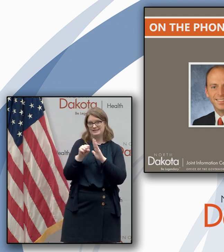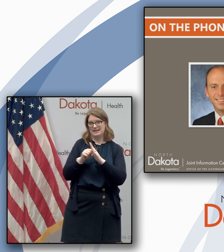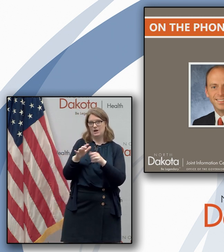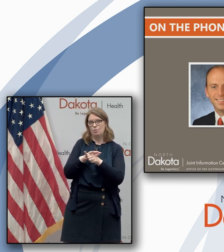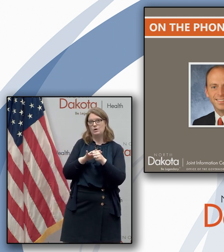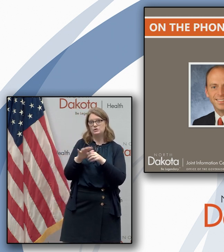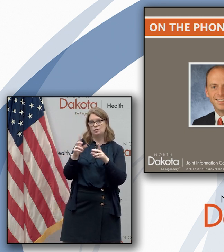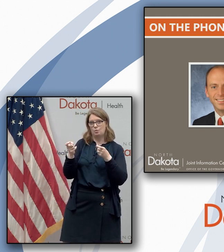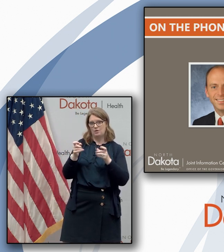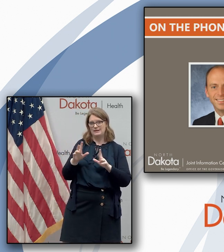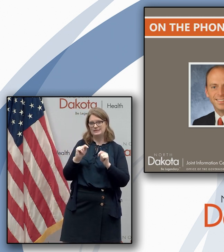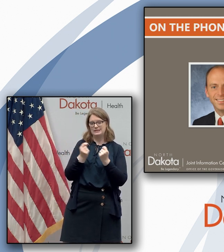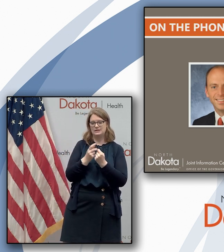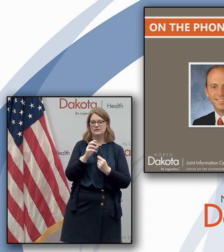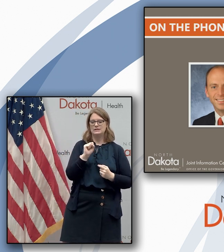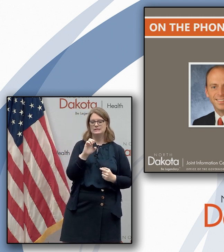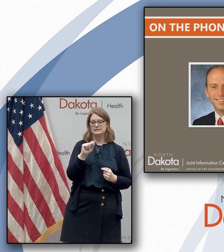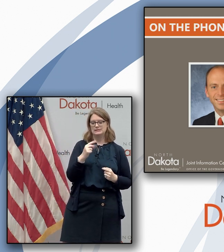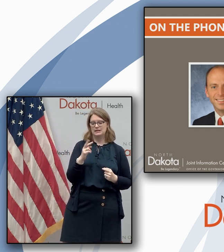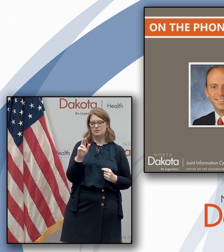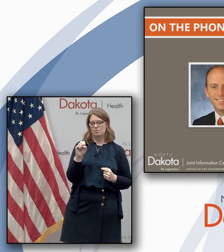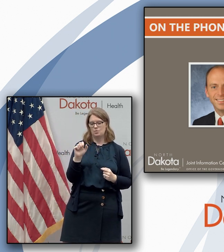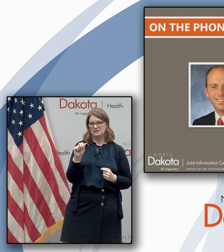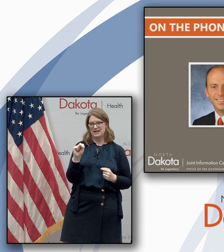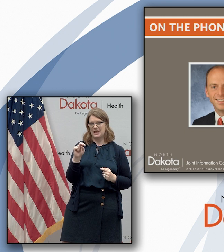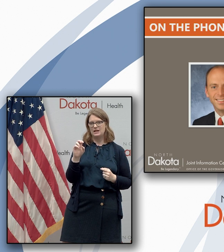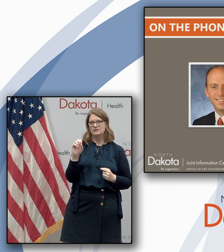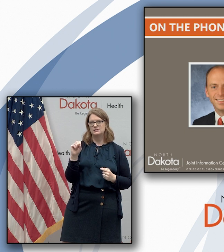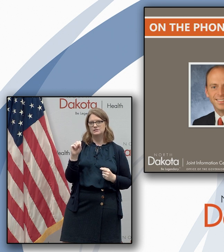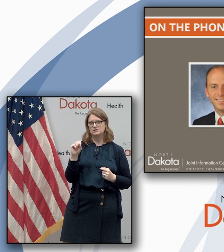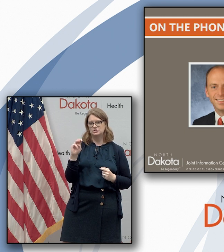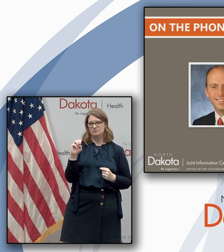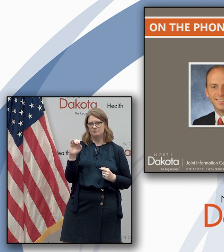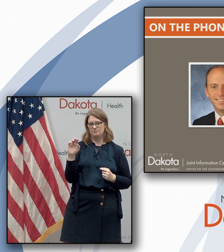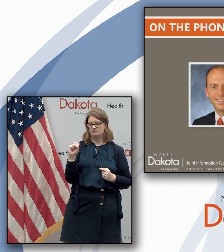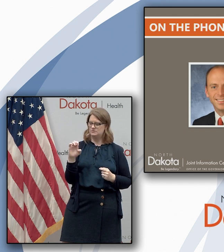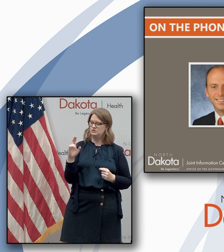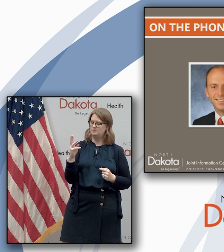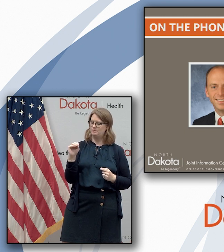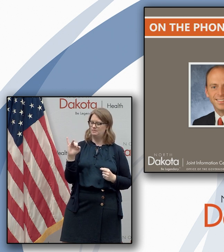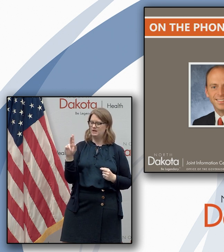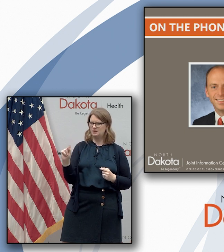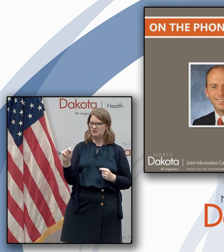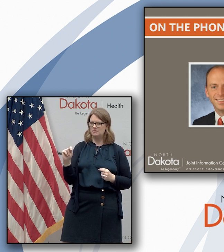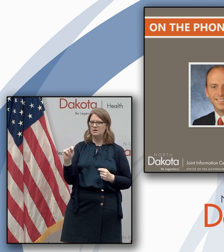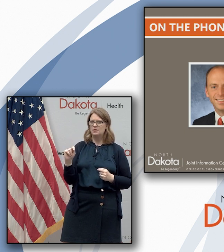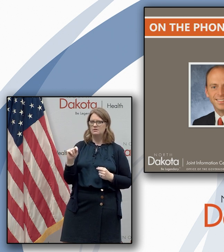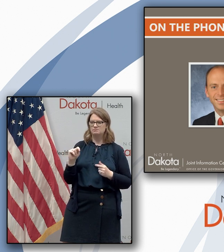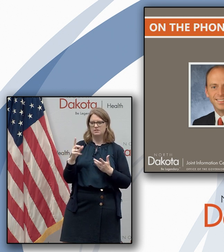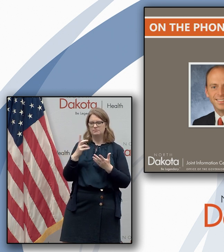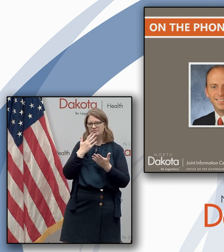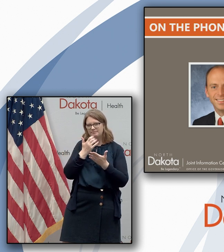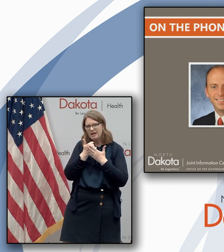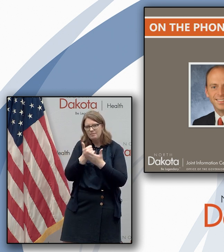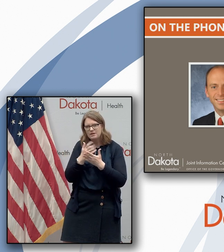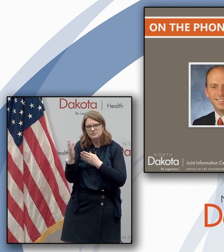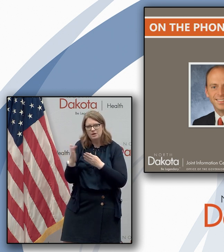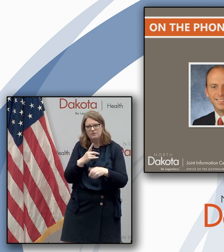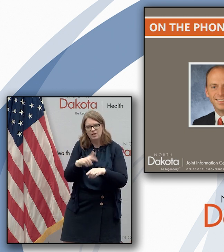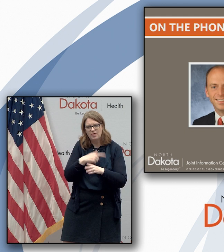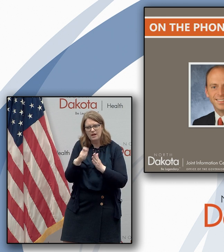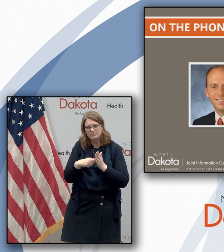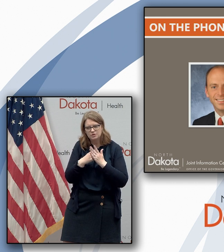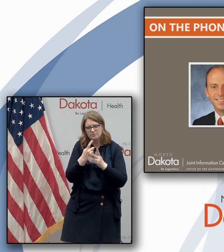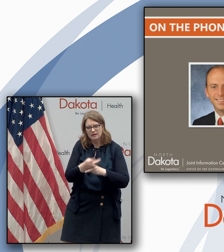Seth Fisher, Jan Camphouse, and Roseanne Schmidt for their planning and guidance for us in long-term care. When many of our peers